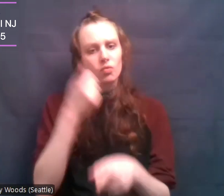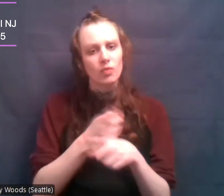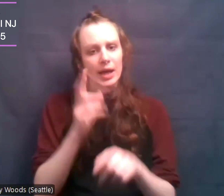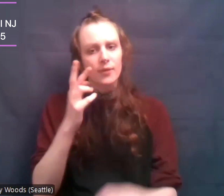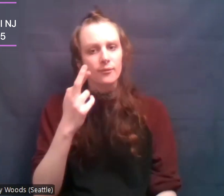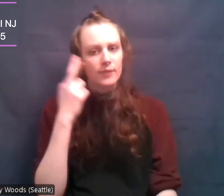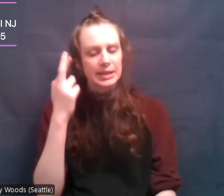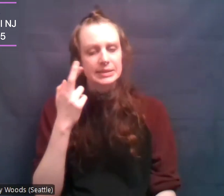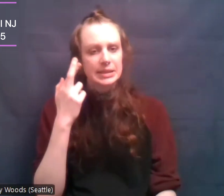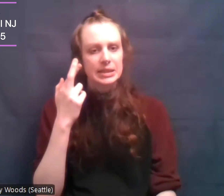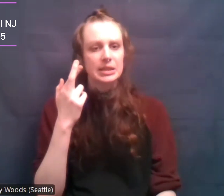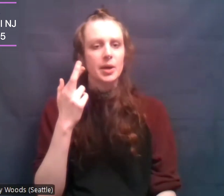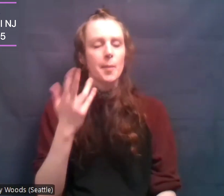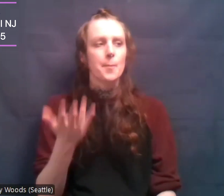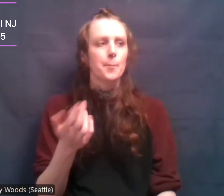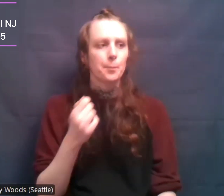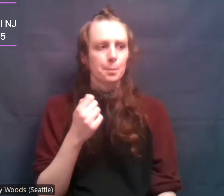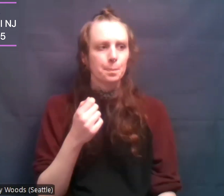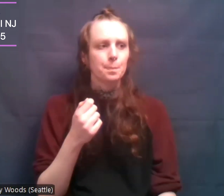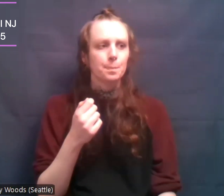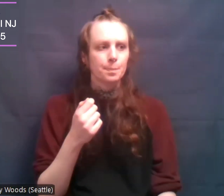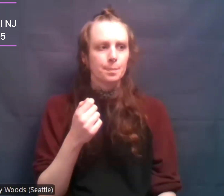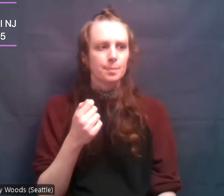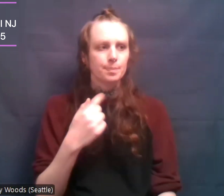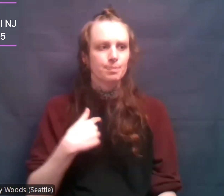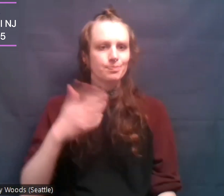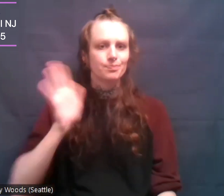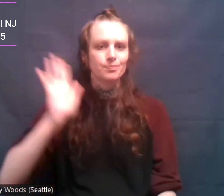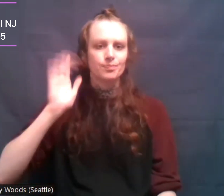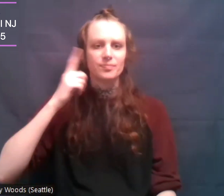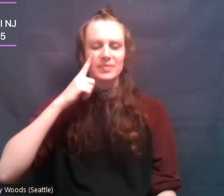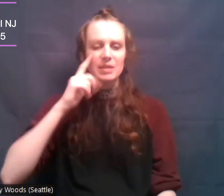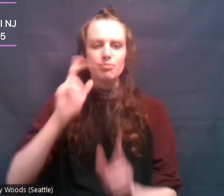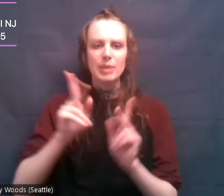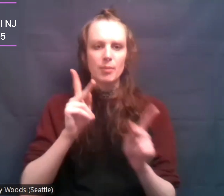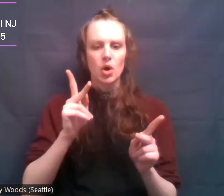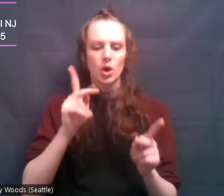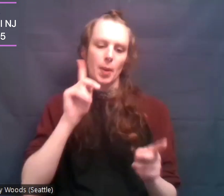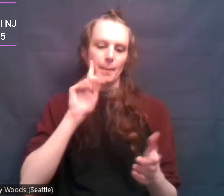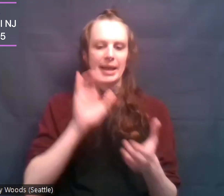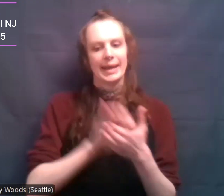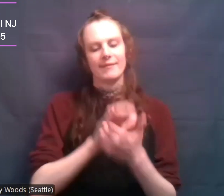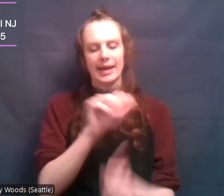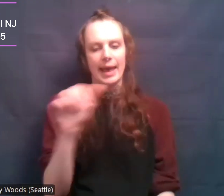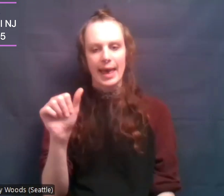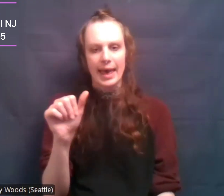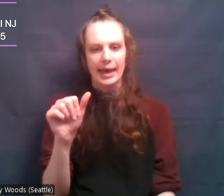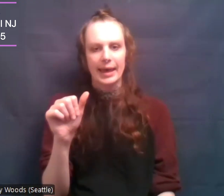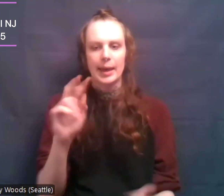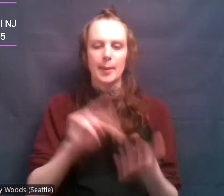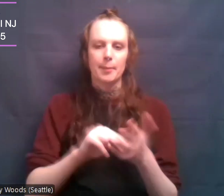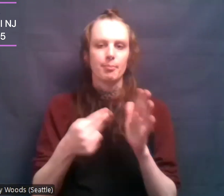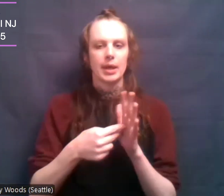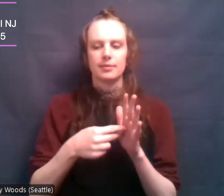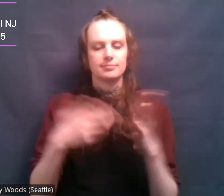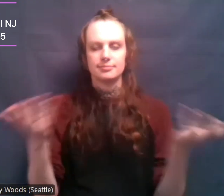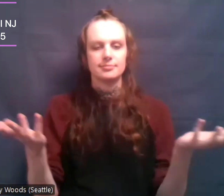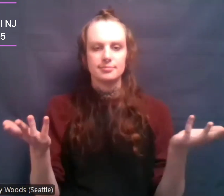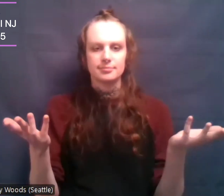like, I used to think that people who bought into AA sold out. And it's just